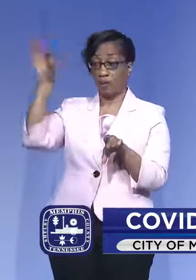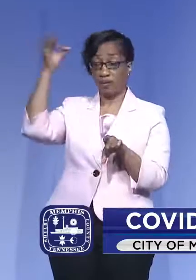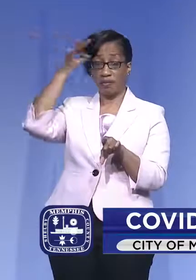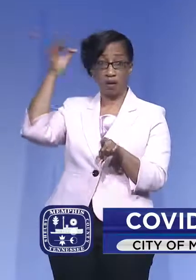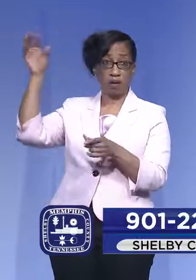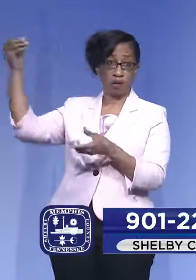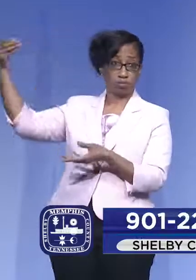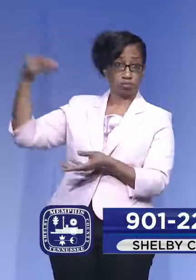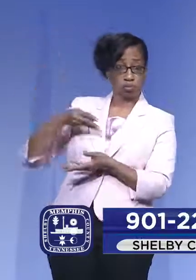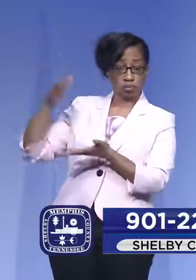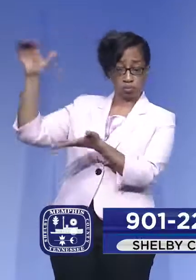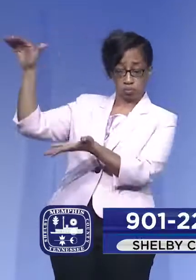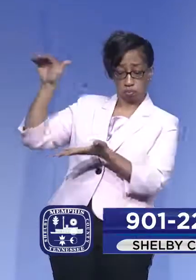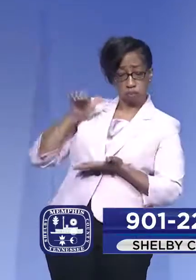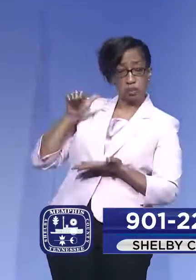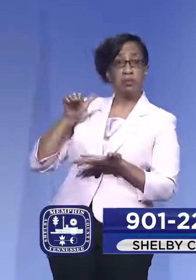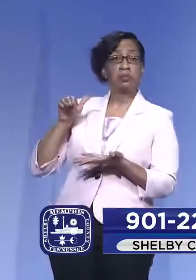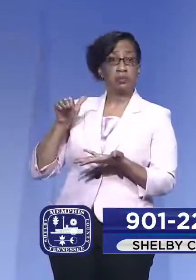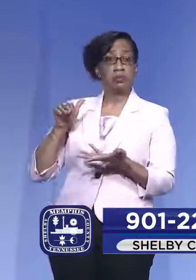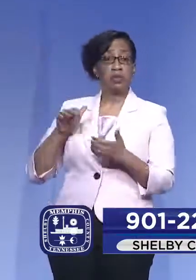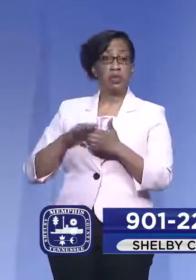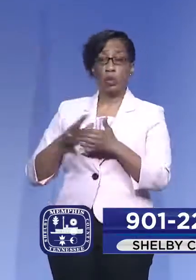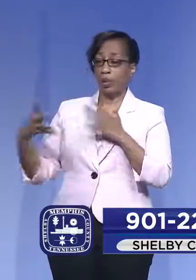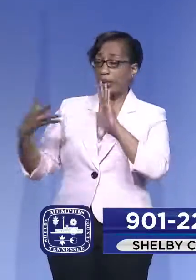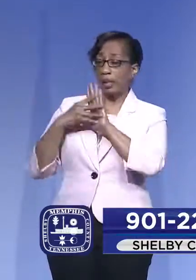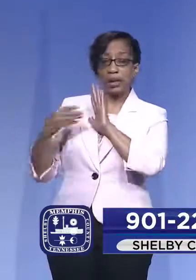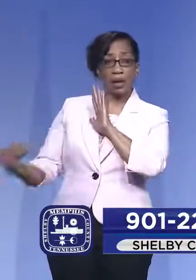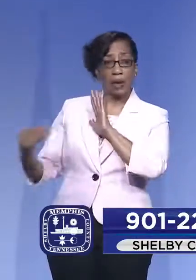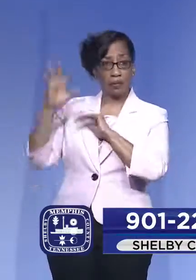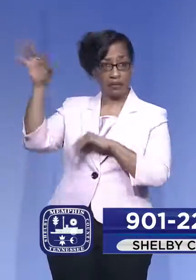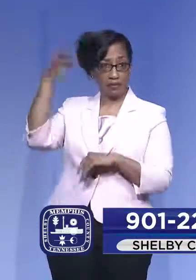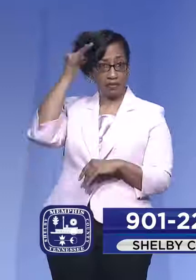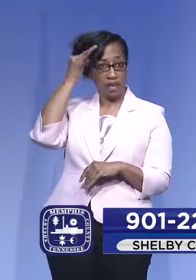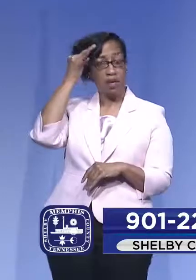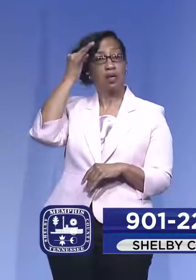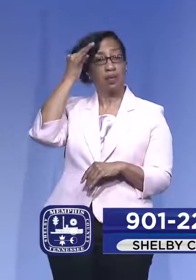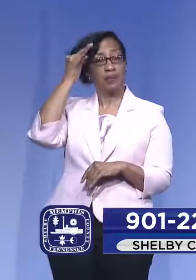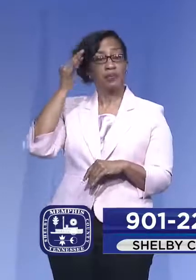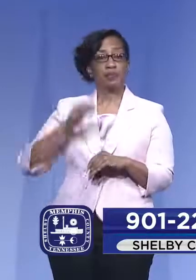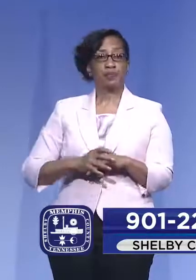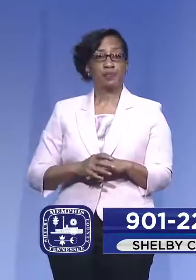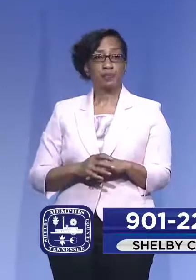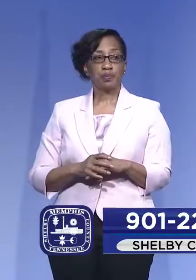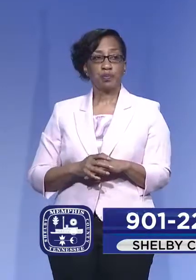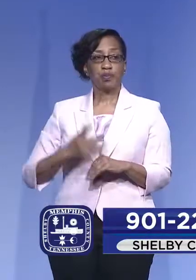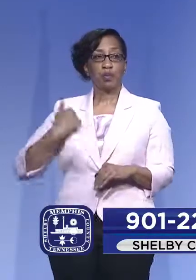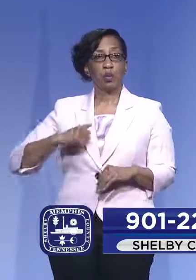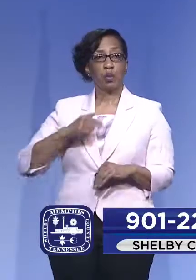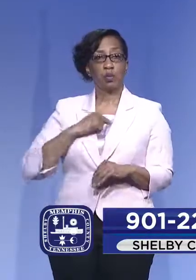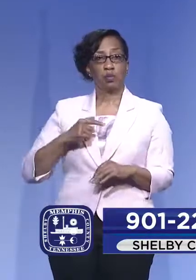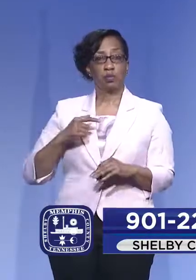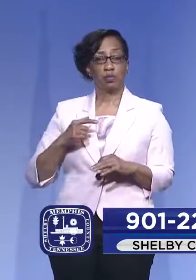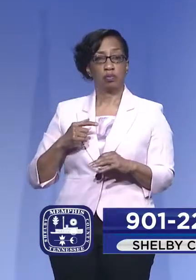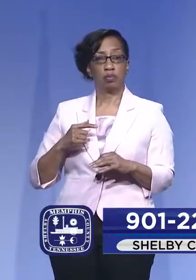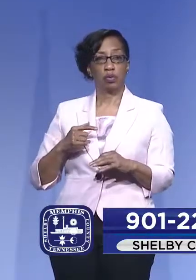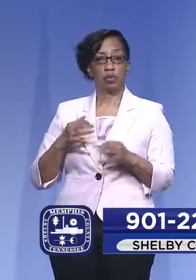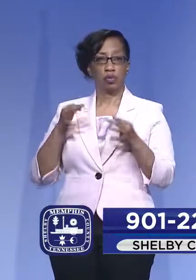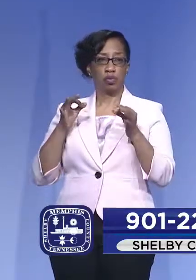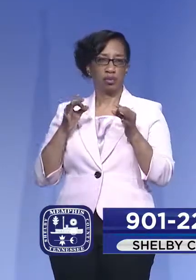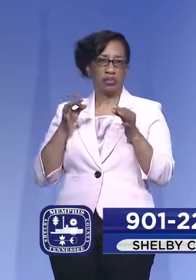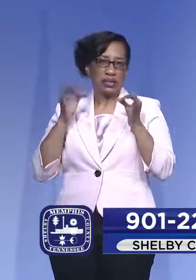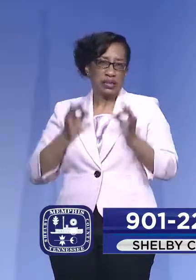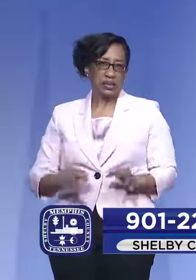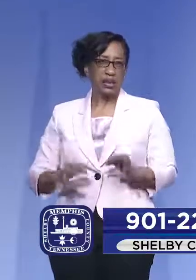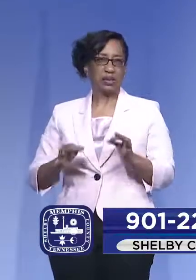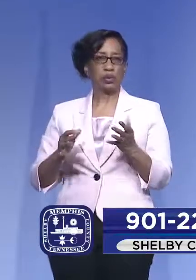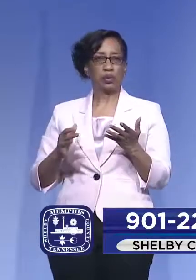following the model that we want to put into place. And so that's what we've chosen to do. Just as a conservation of manpower, we were really